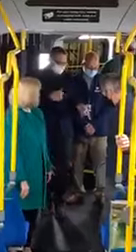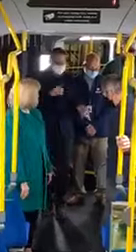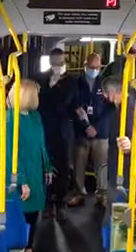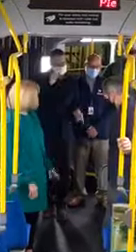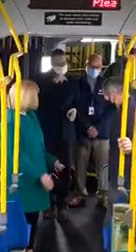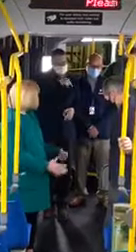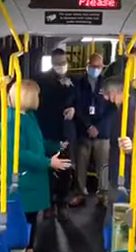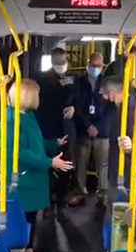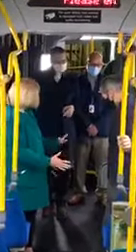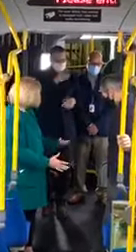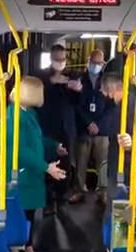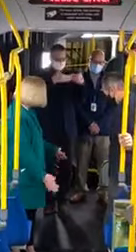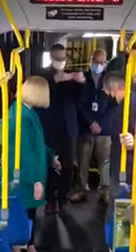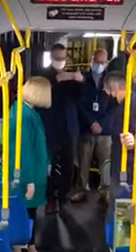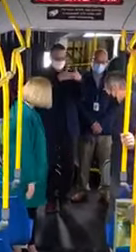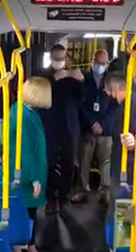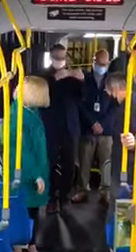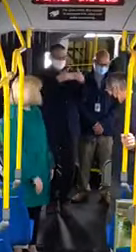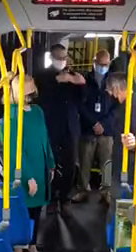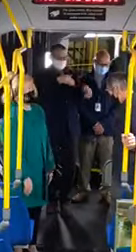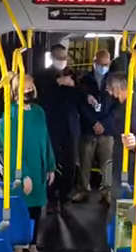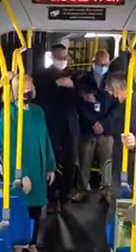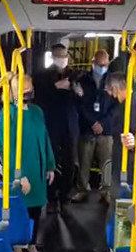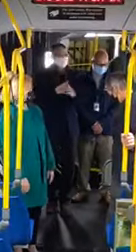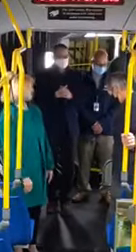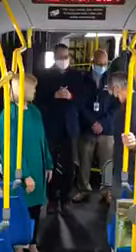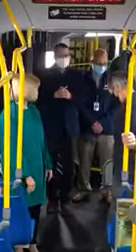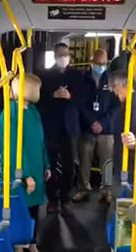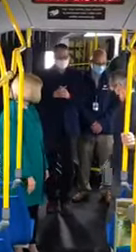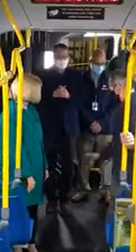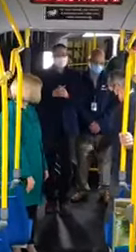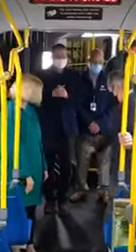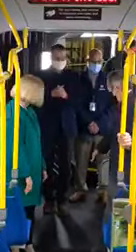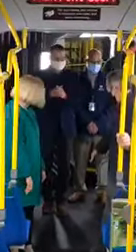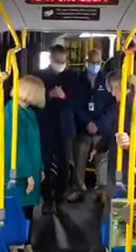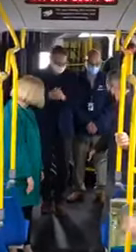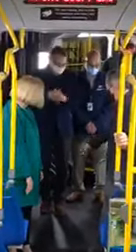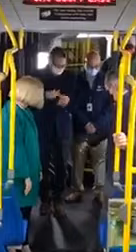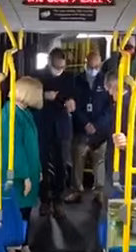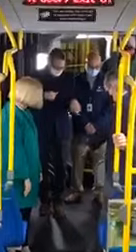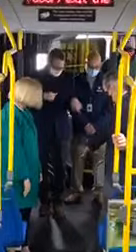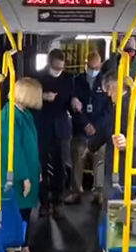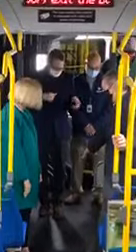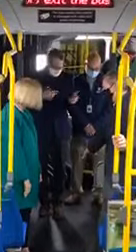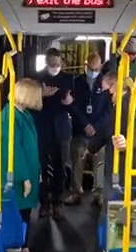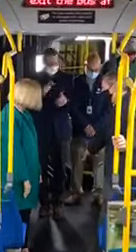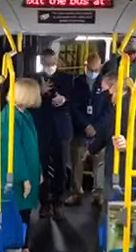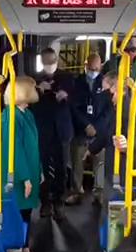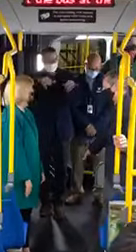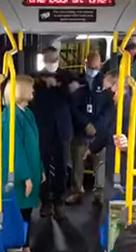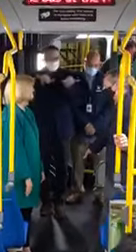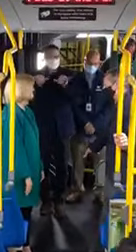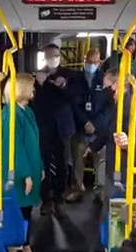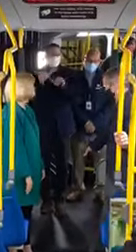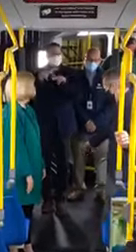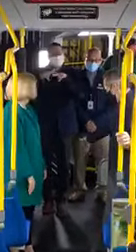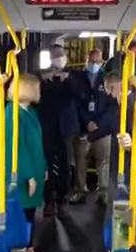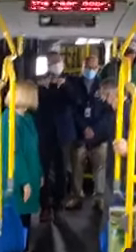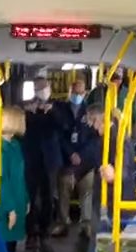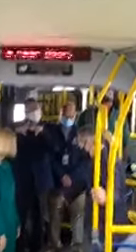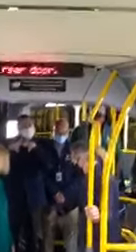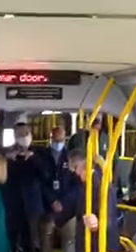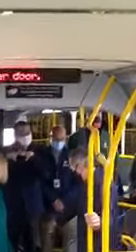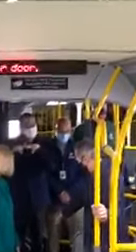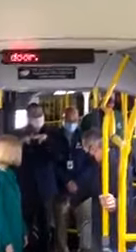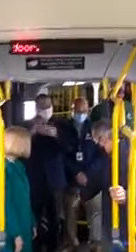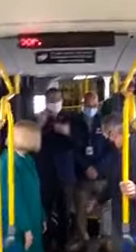popular. Please That looks enter kinda the fun. bus from the front door. Exit the bus And this at the way rear is a little door. similar to the light rail vehicles. Yeah.